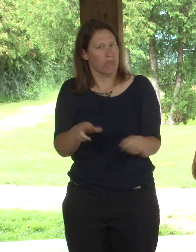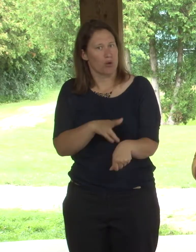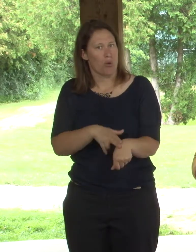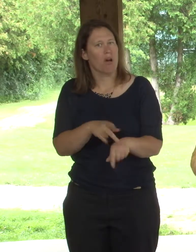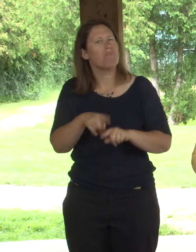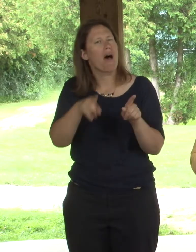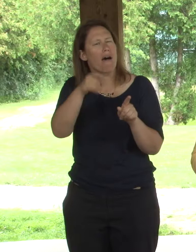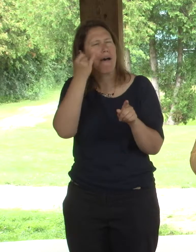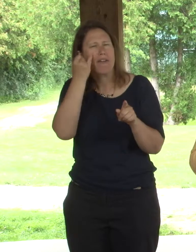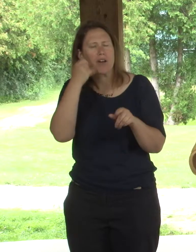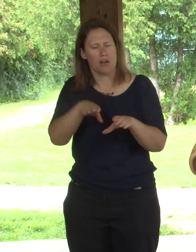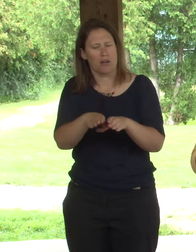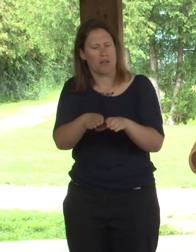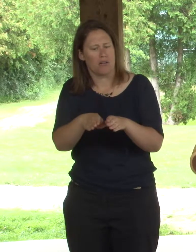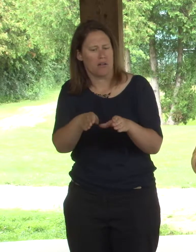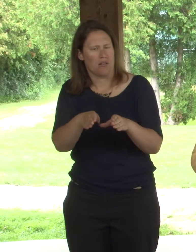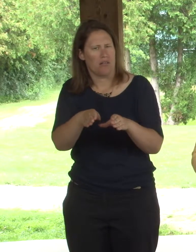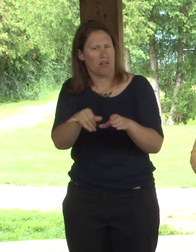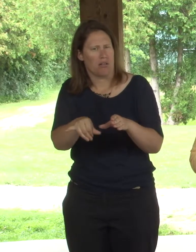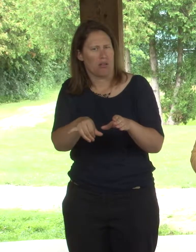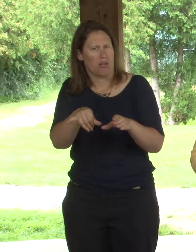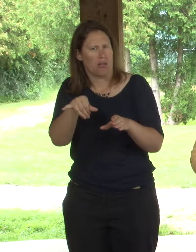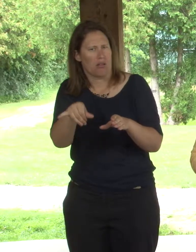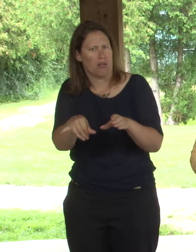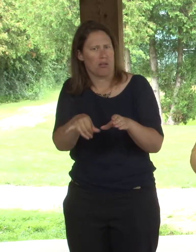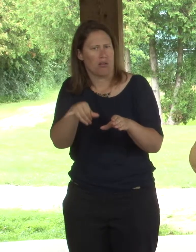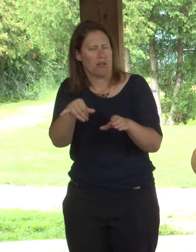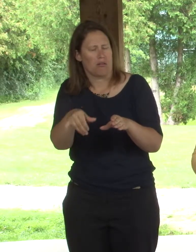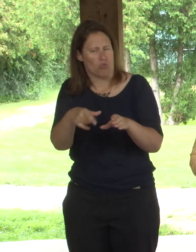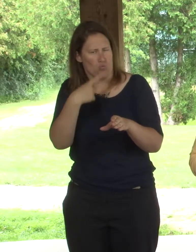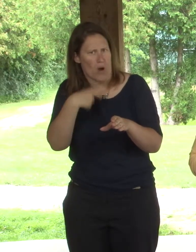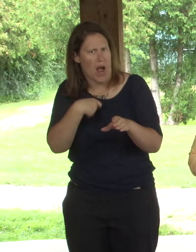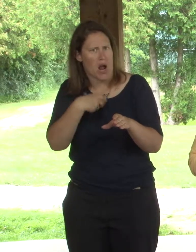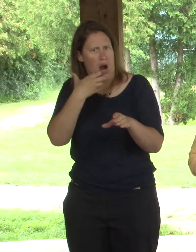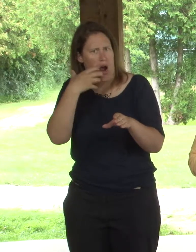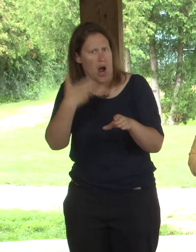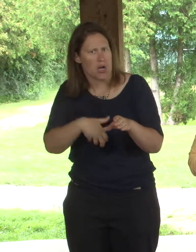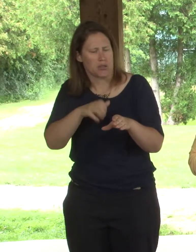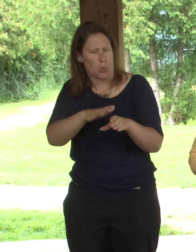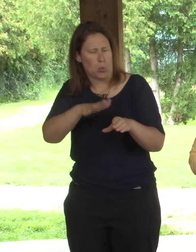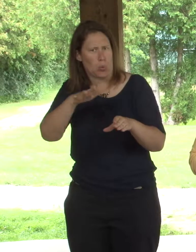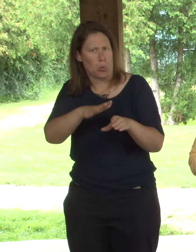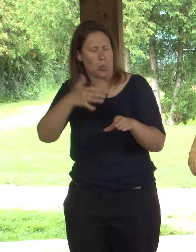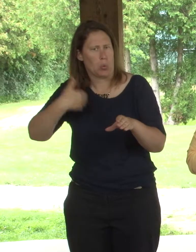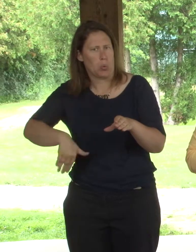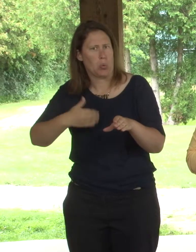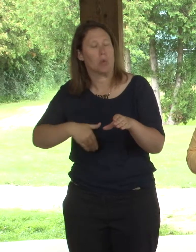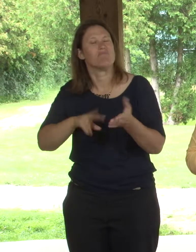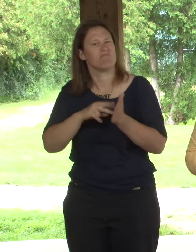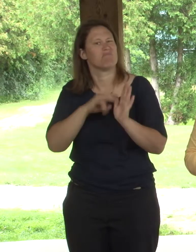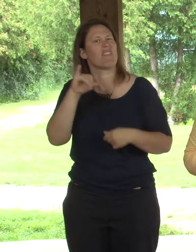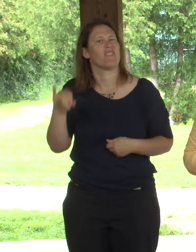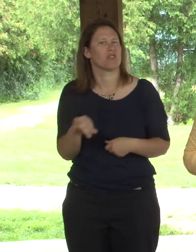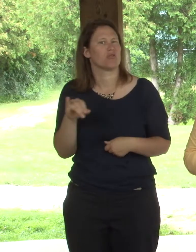a discharge, there's the redness, the swelling, and the heat involved, you know that you have an infection of the skin.